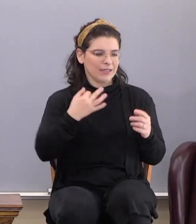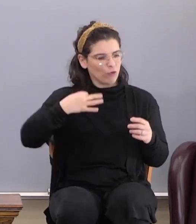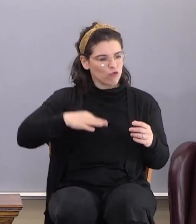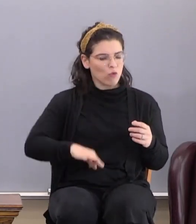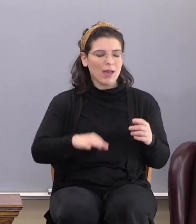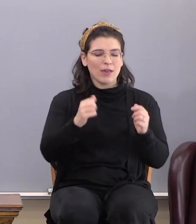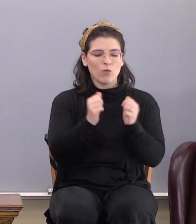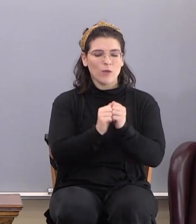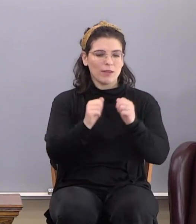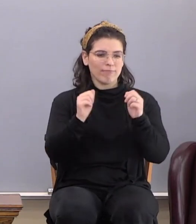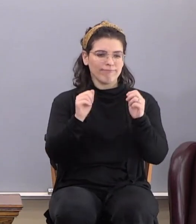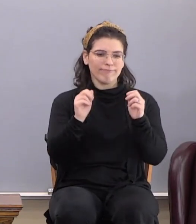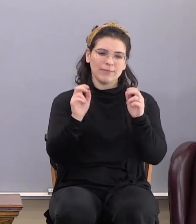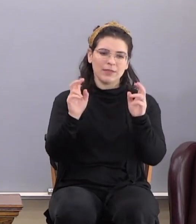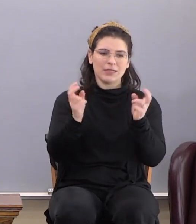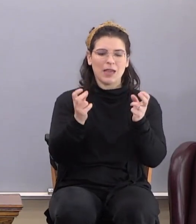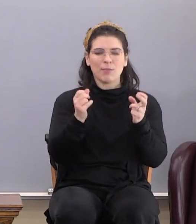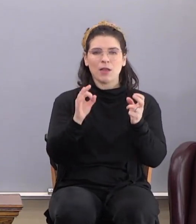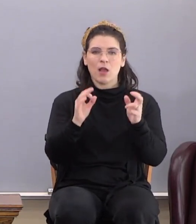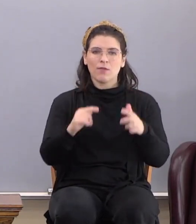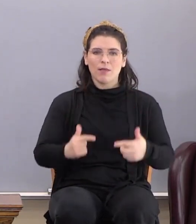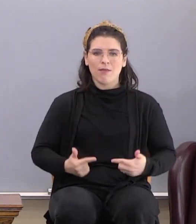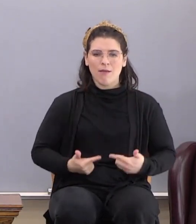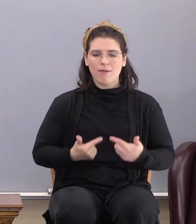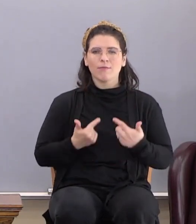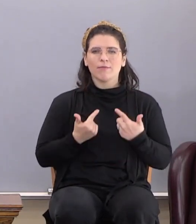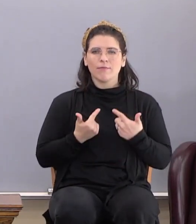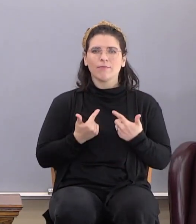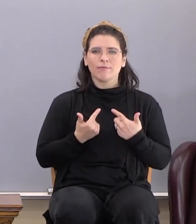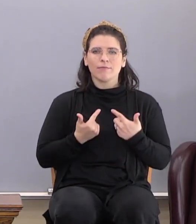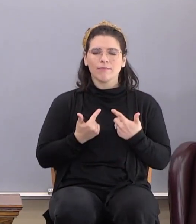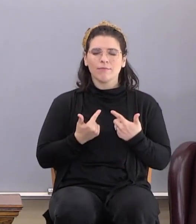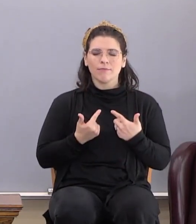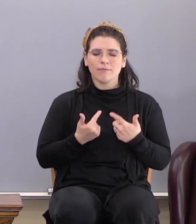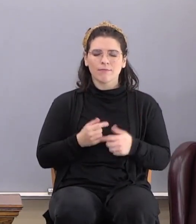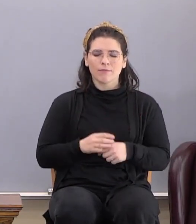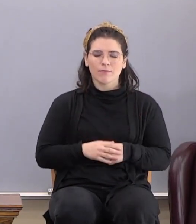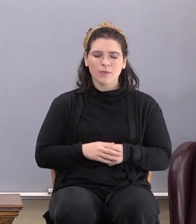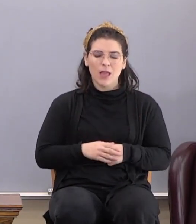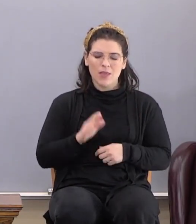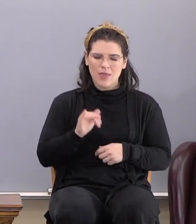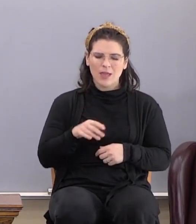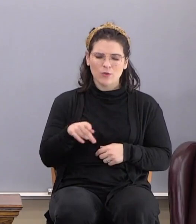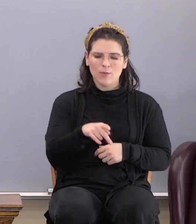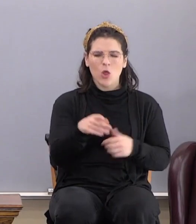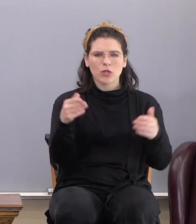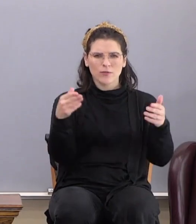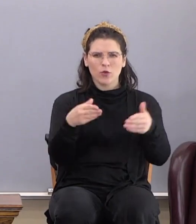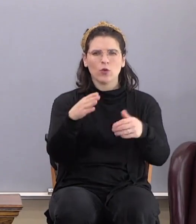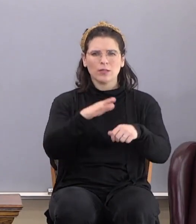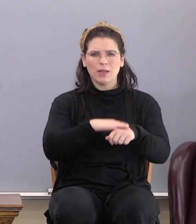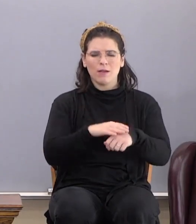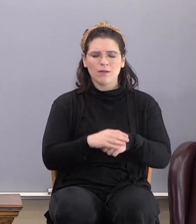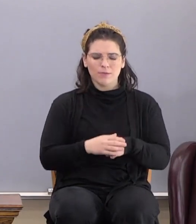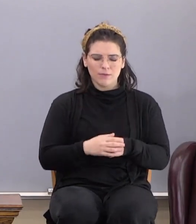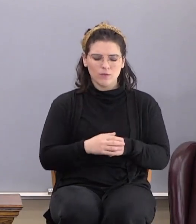of life. So that's what Paul's really dealing with here, okay? So let's